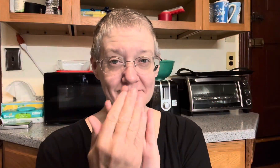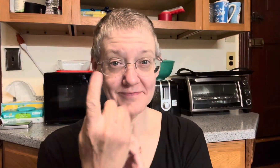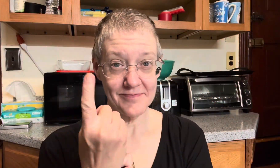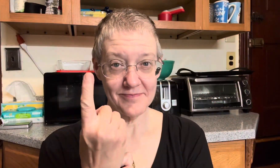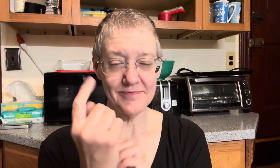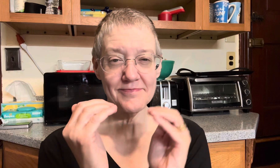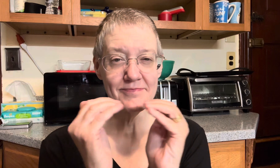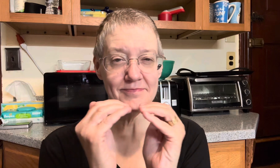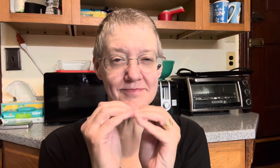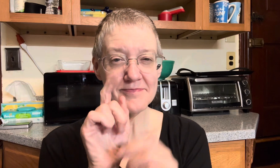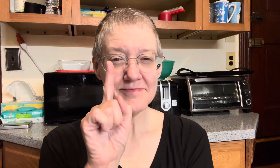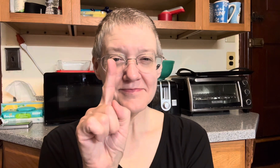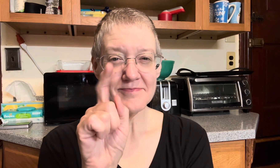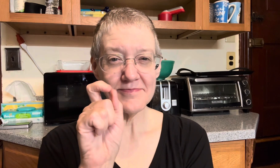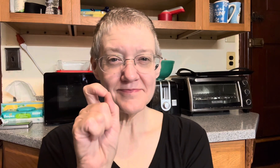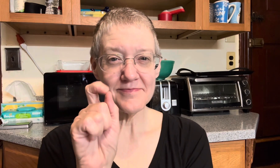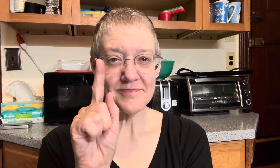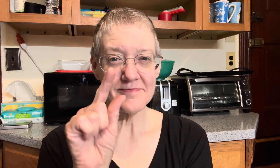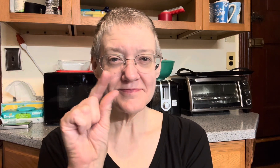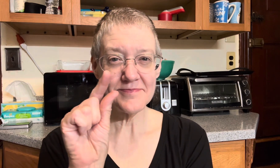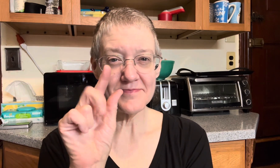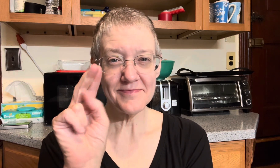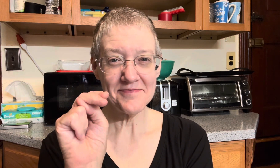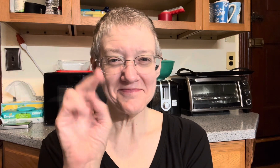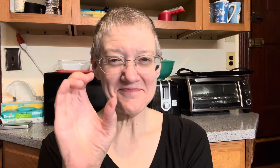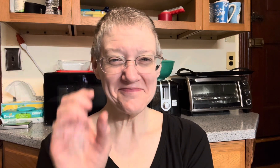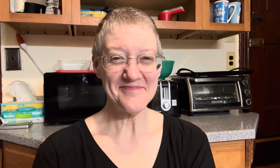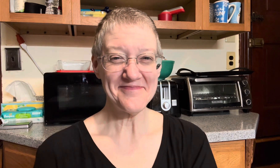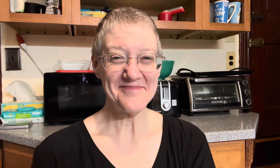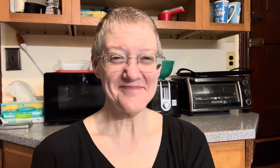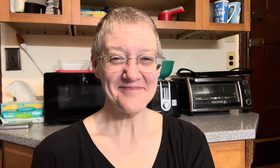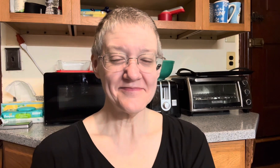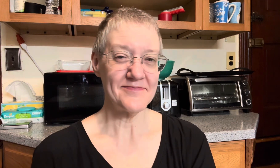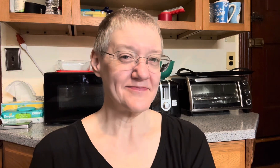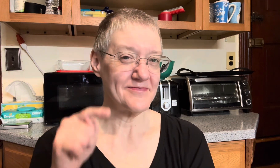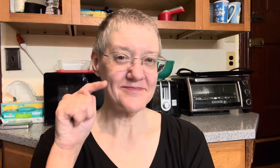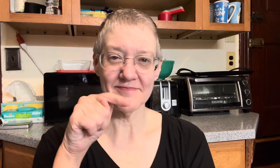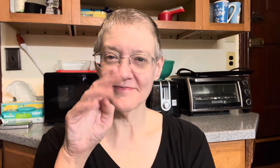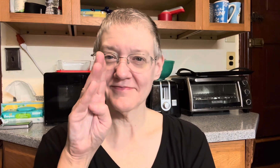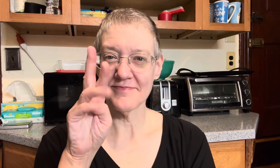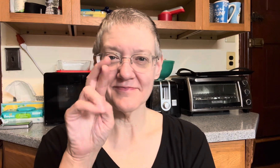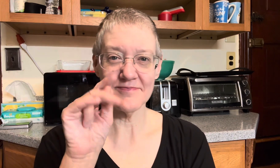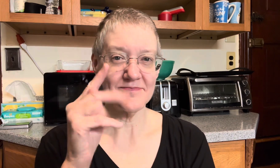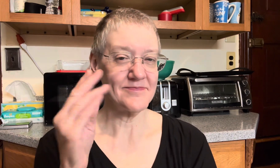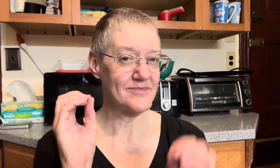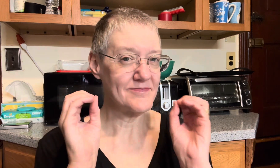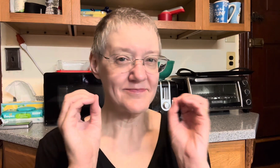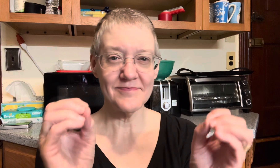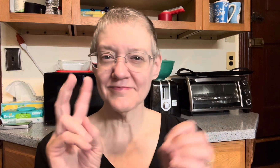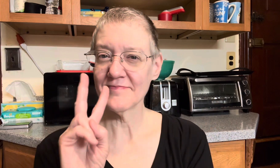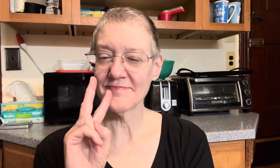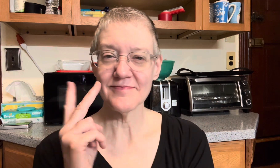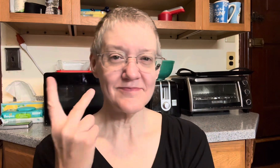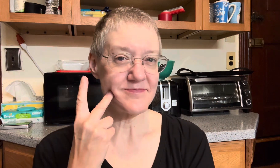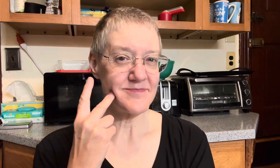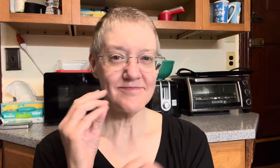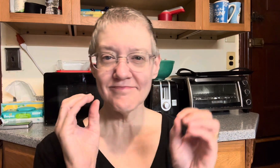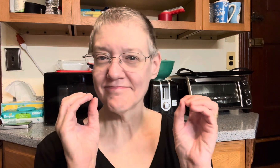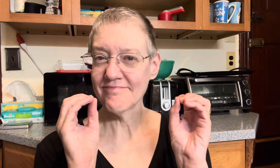So 4 cups of broth is going to become 1 cup of broth, and it's going to be 1.1 grams of net carbs. This broth, it's just the chicken and the bones. I